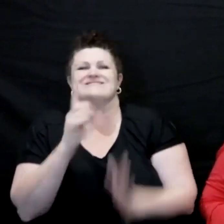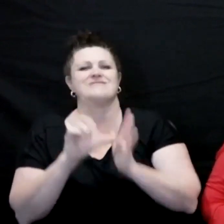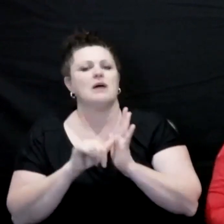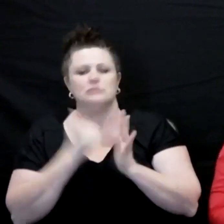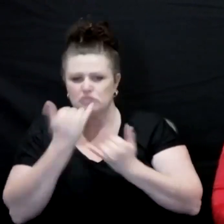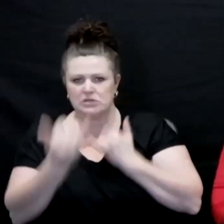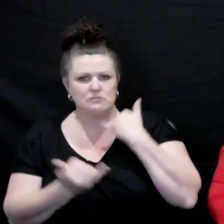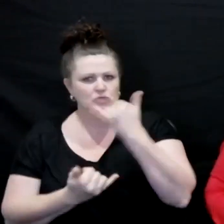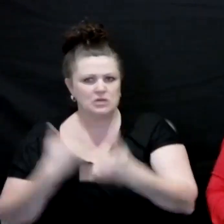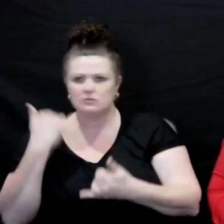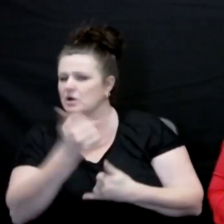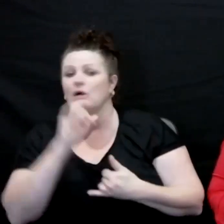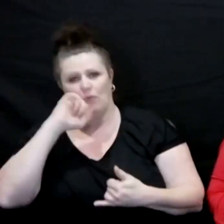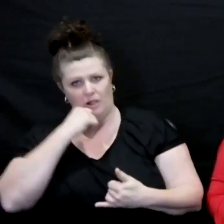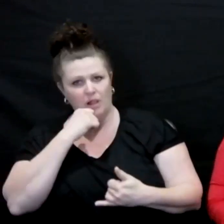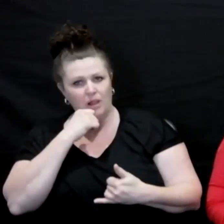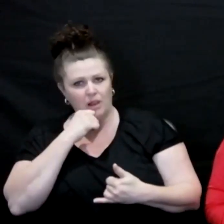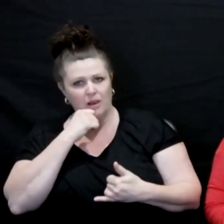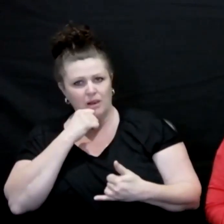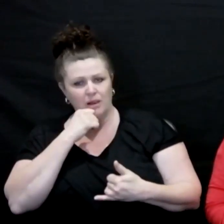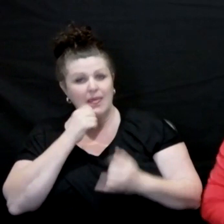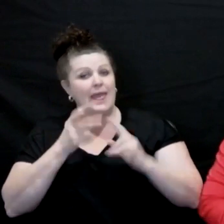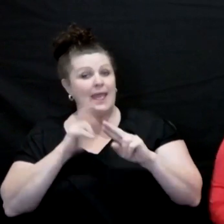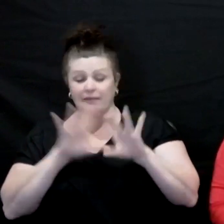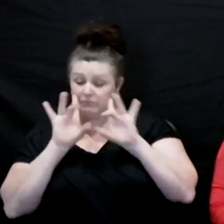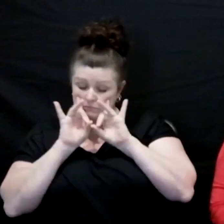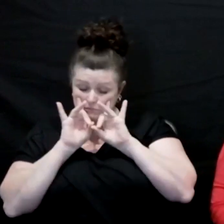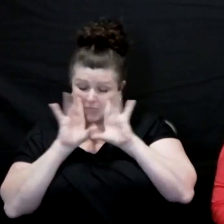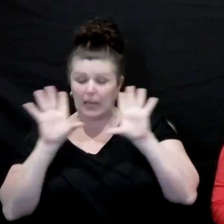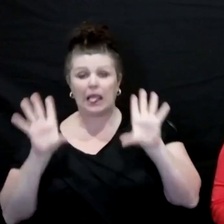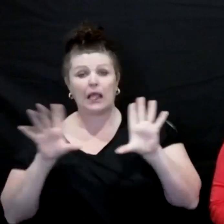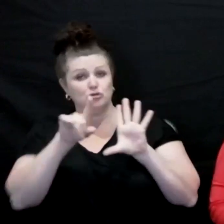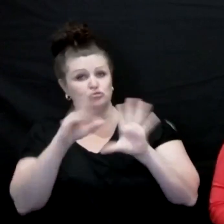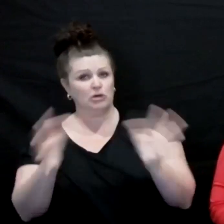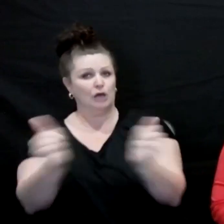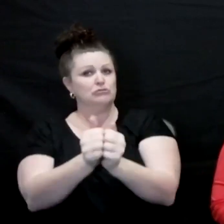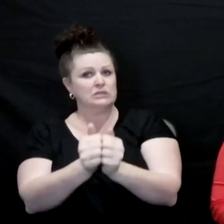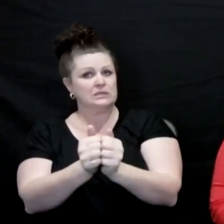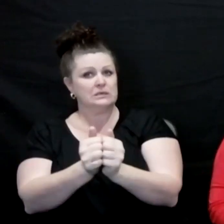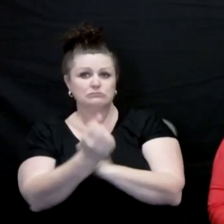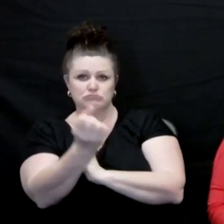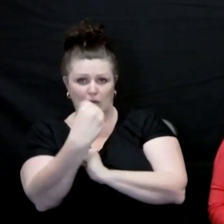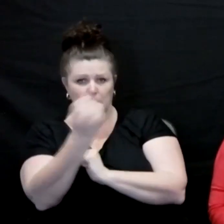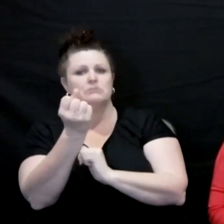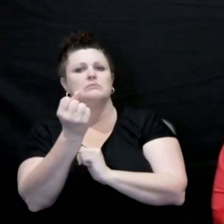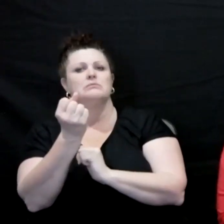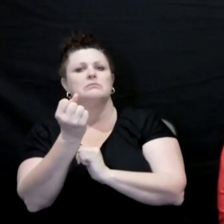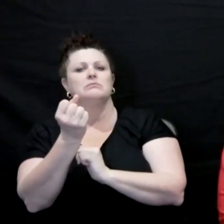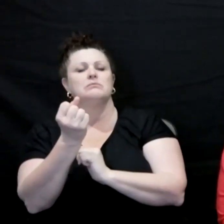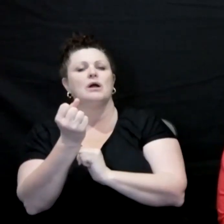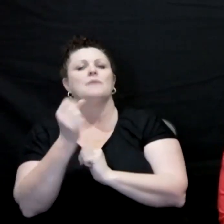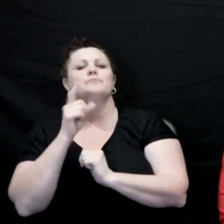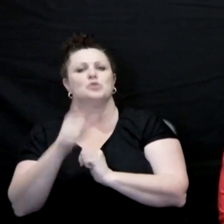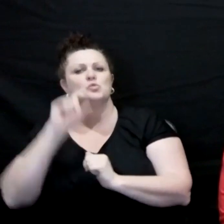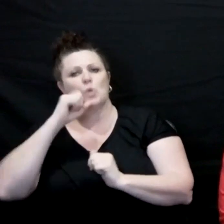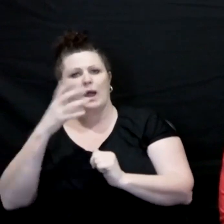people. You're going to get, if everything seems really clear and it looks like you've consented to it, you might not get the information gathering phone call. You'll